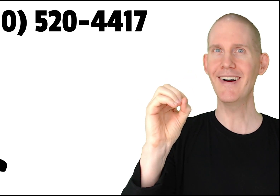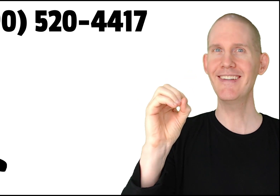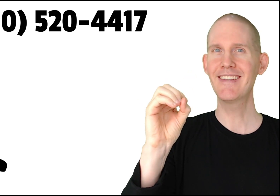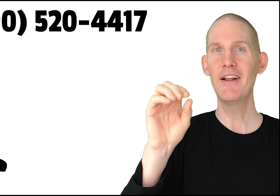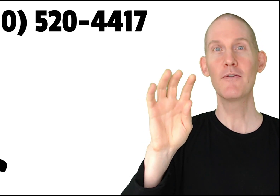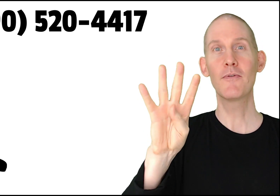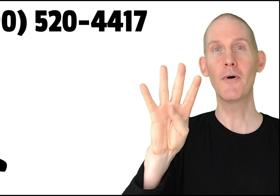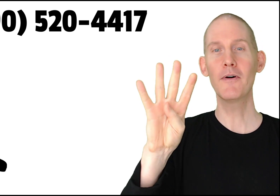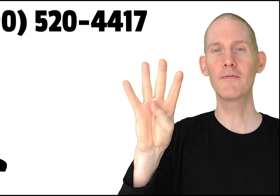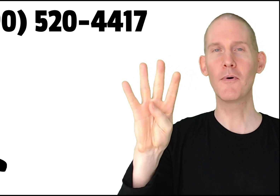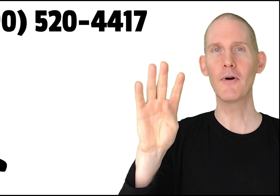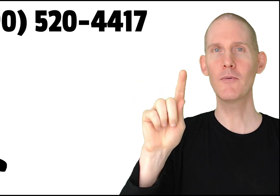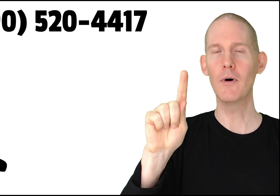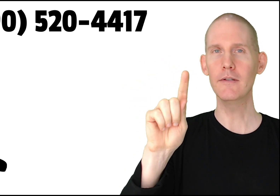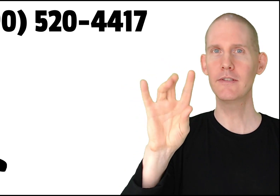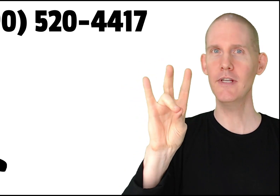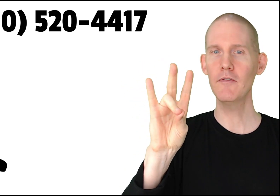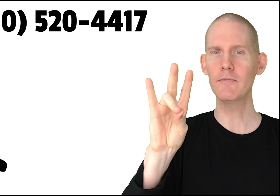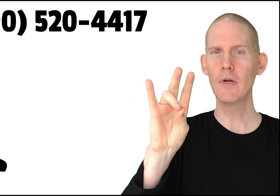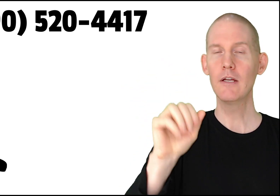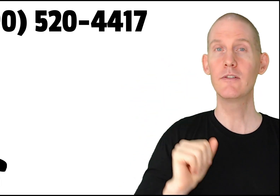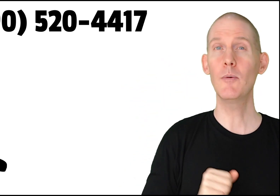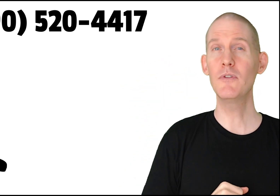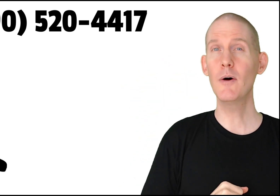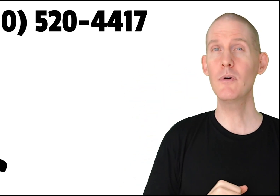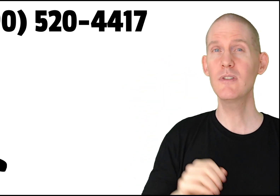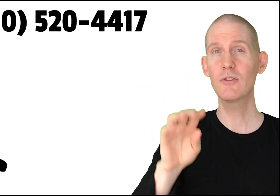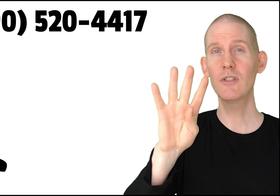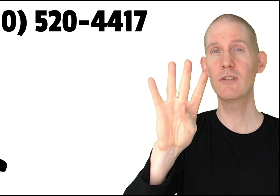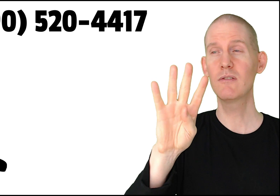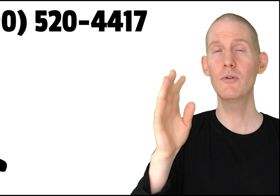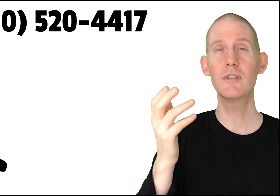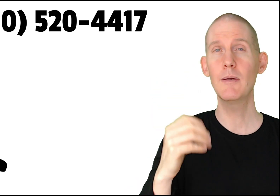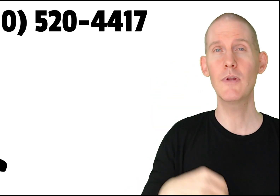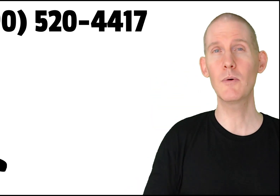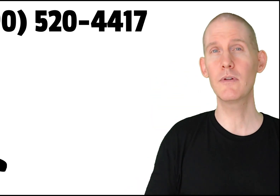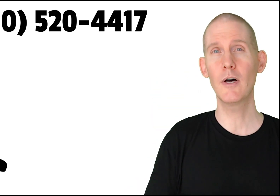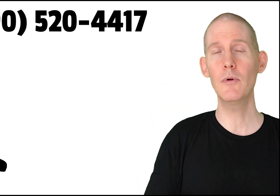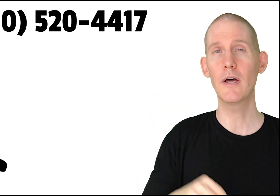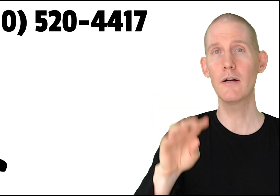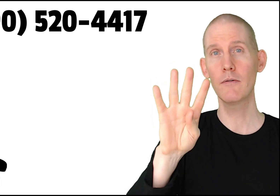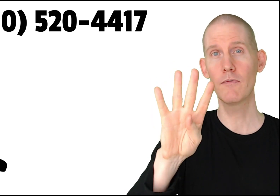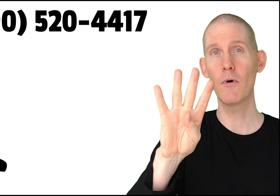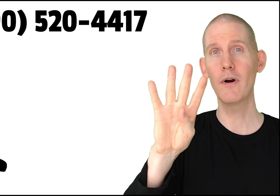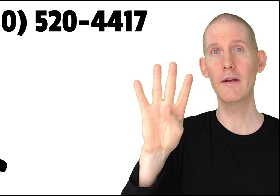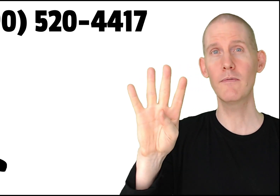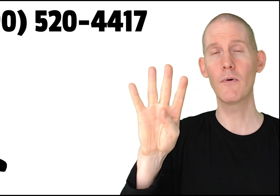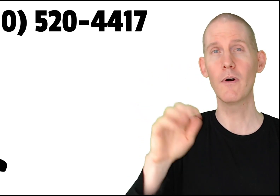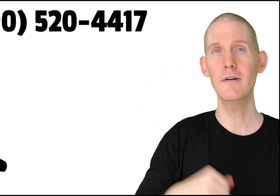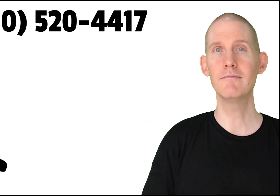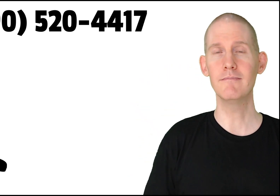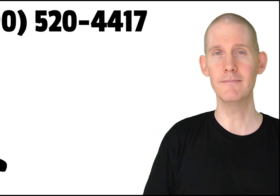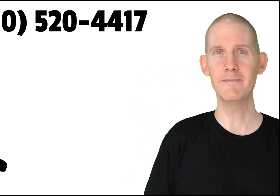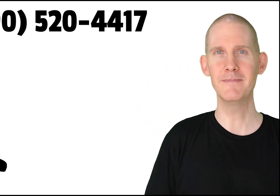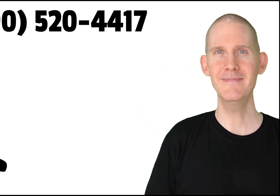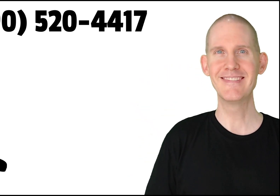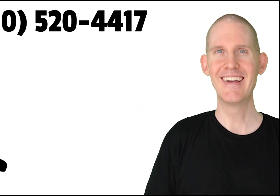pause, 4417. Double number, so just do the same thing with the double letter, 4 and 4. All